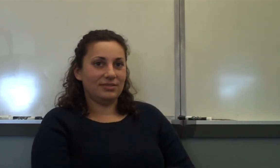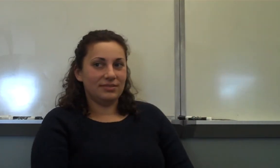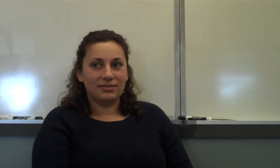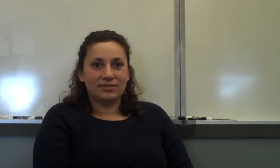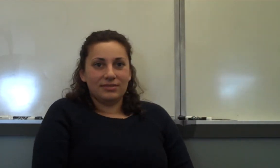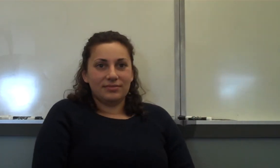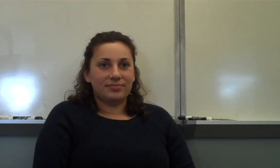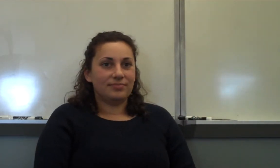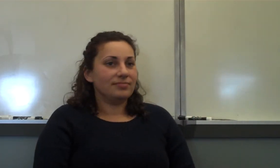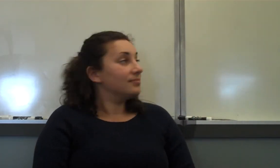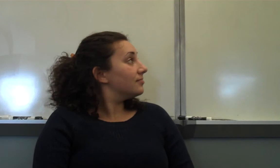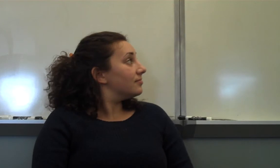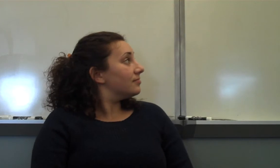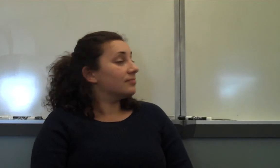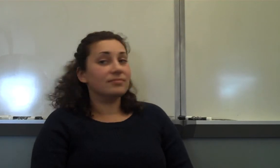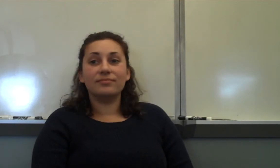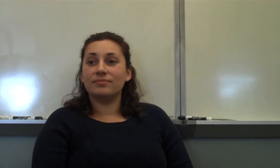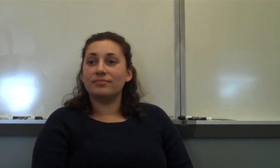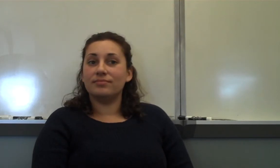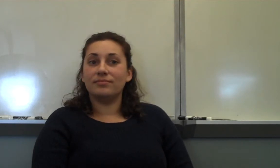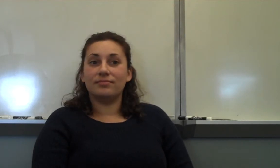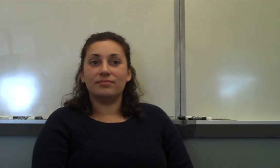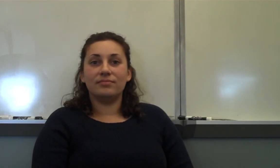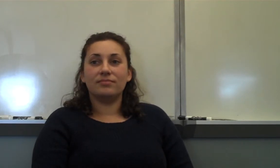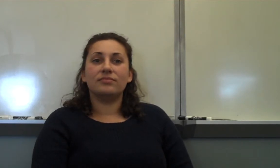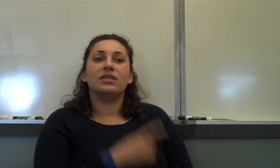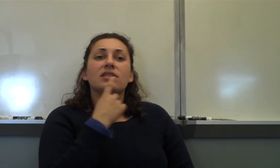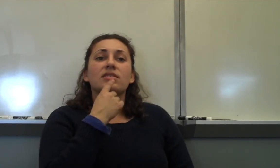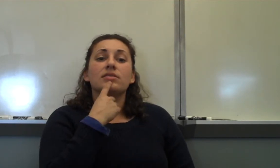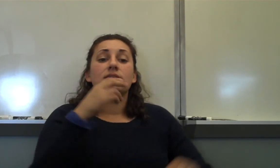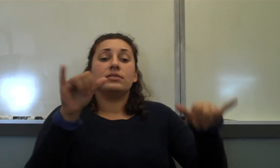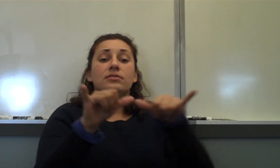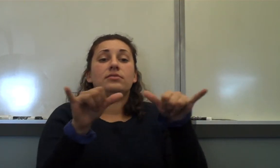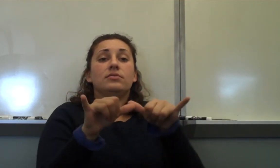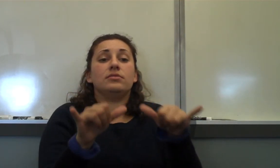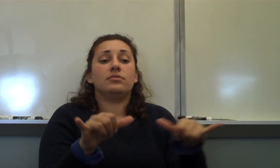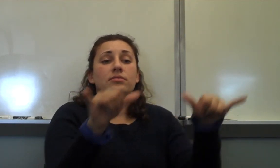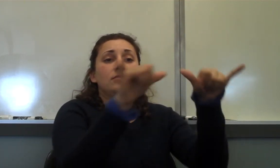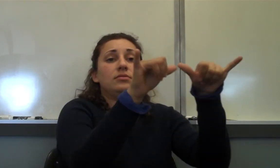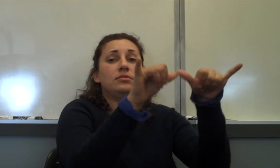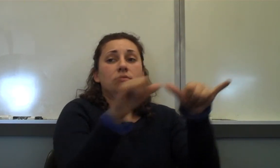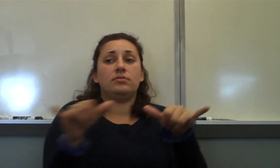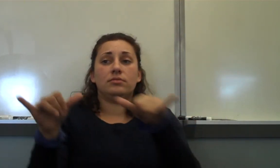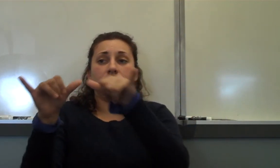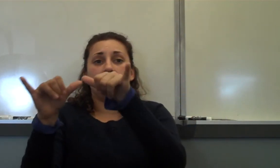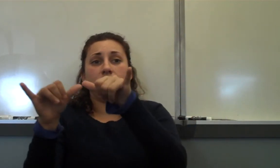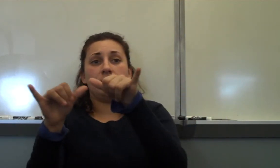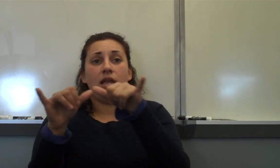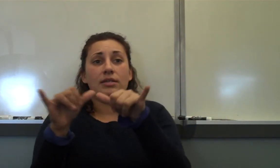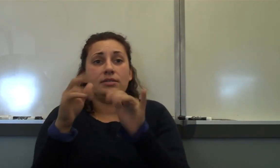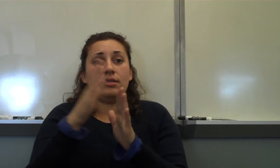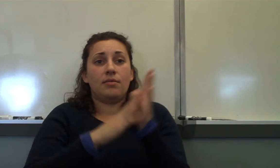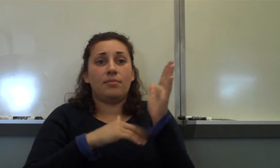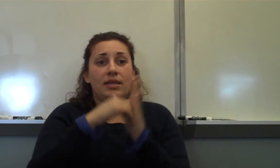All right. It says the dimensions of the painting are 30 inches, we'll call this the 30-inch side,